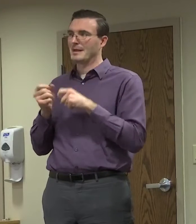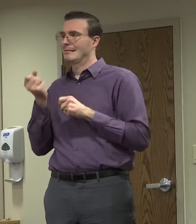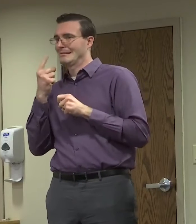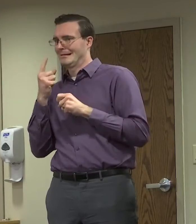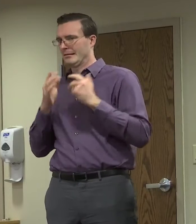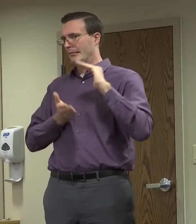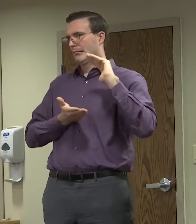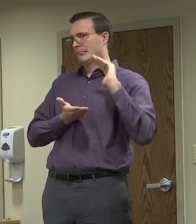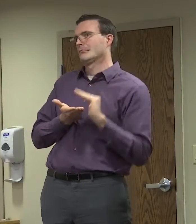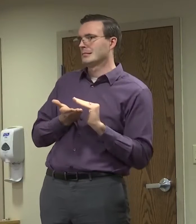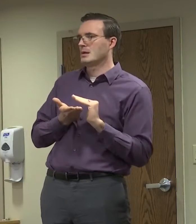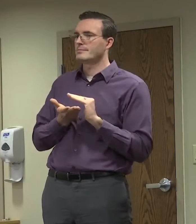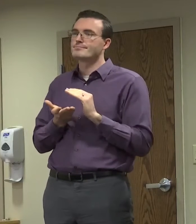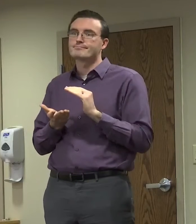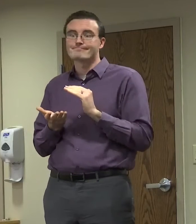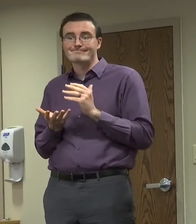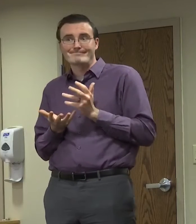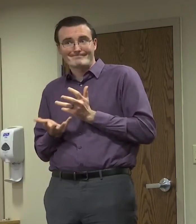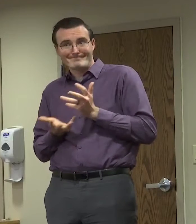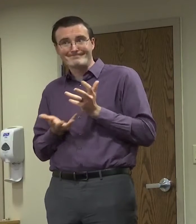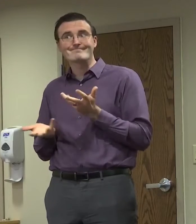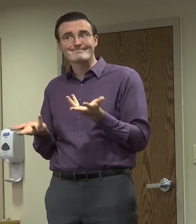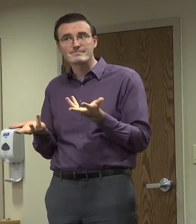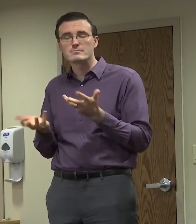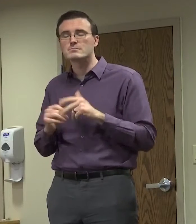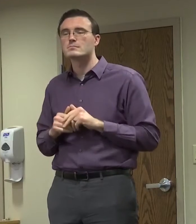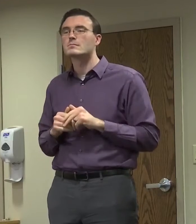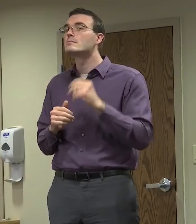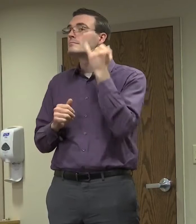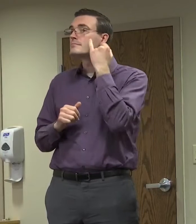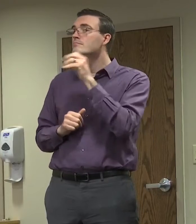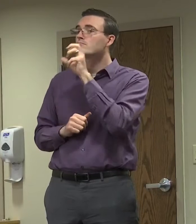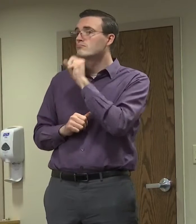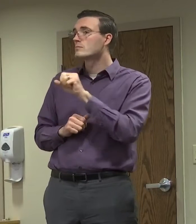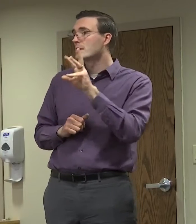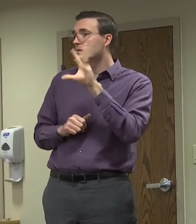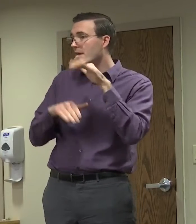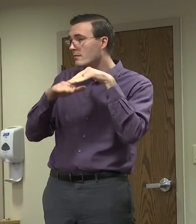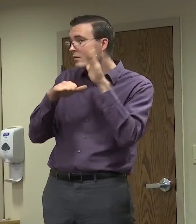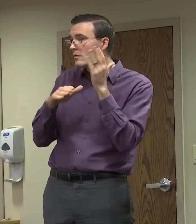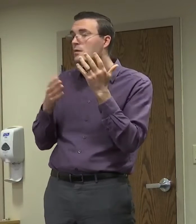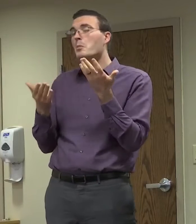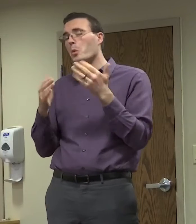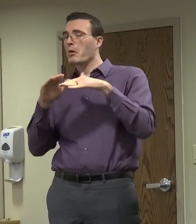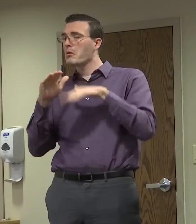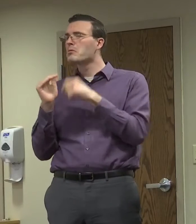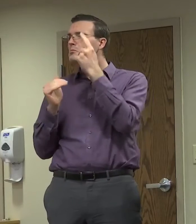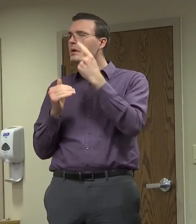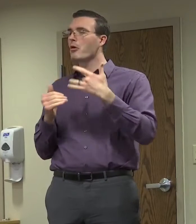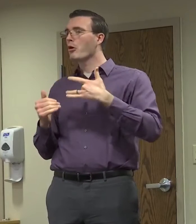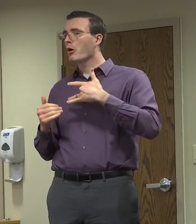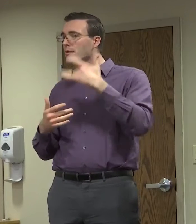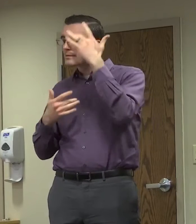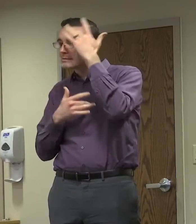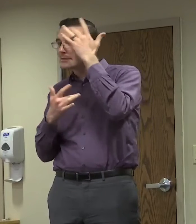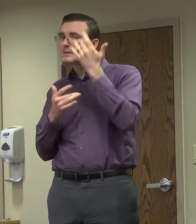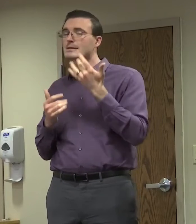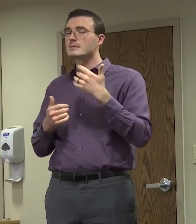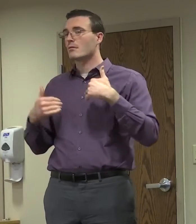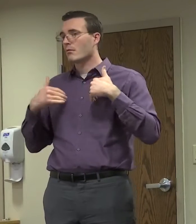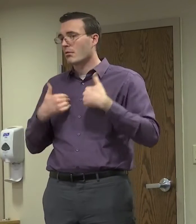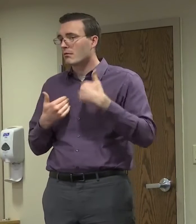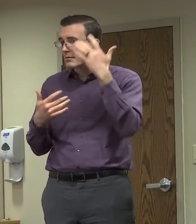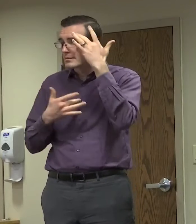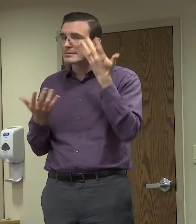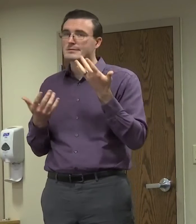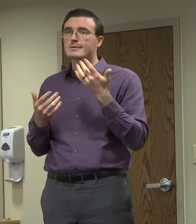65 years of age and older, or you're less than 65 with conditions like heart disease, blood, or lung disease,